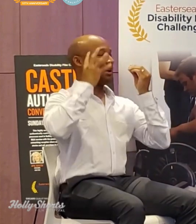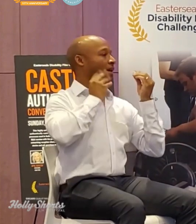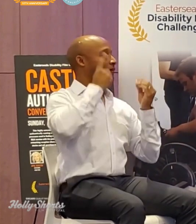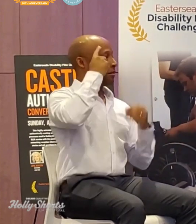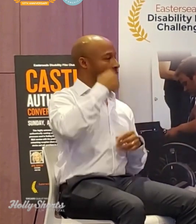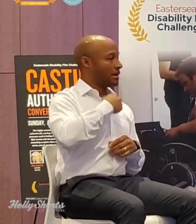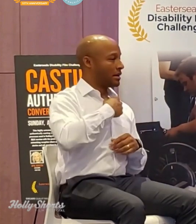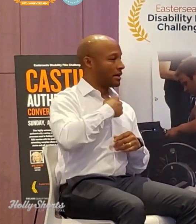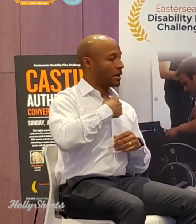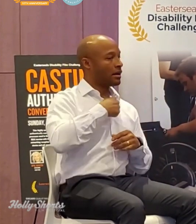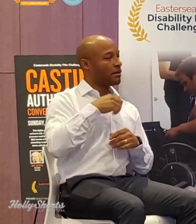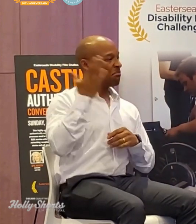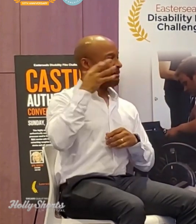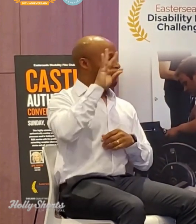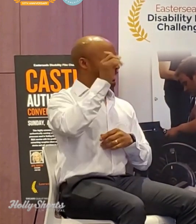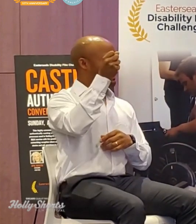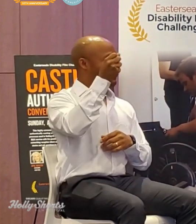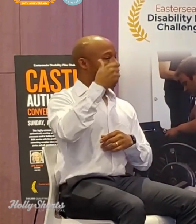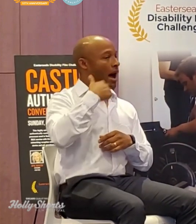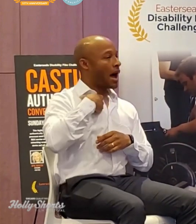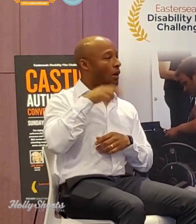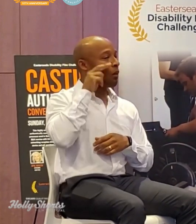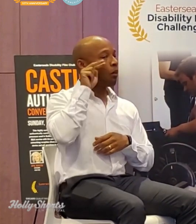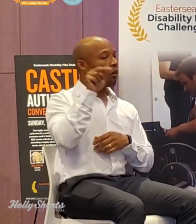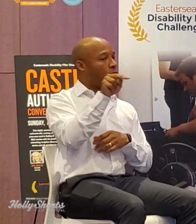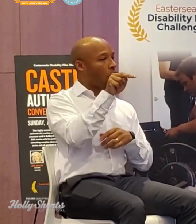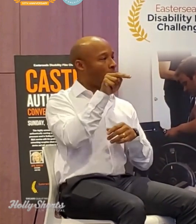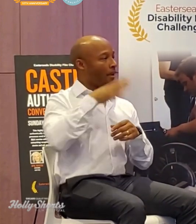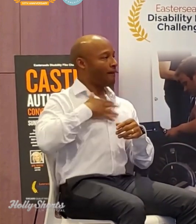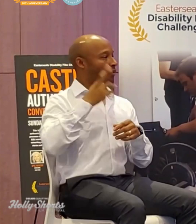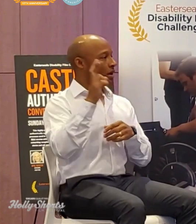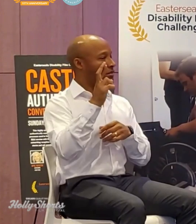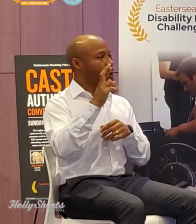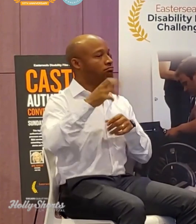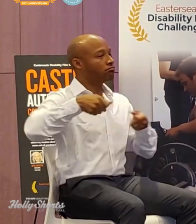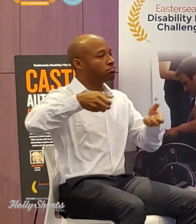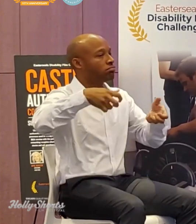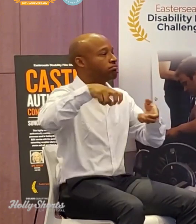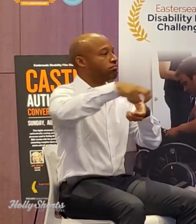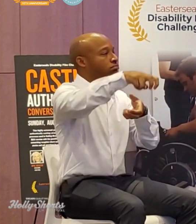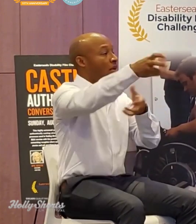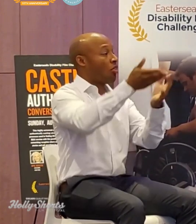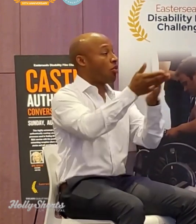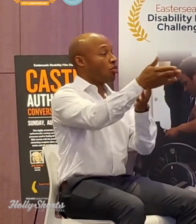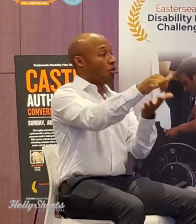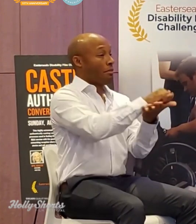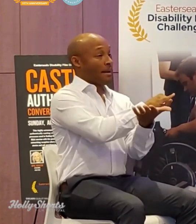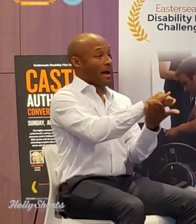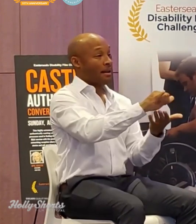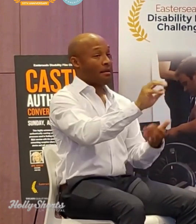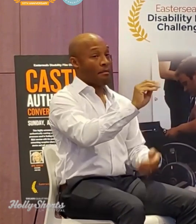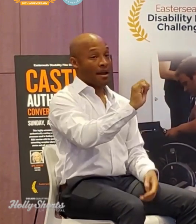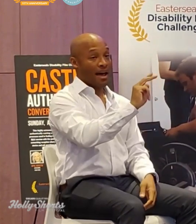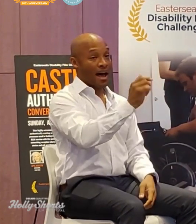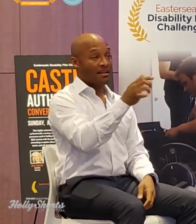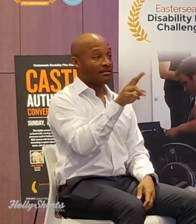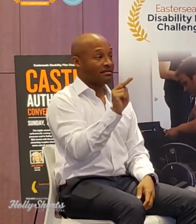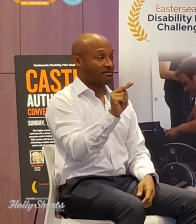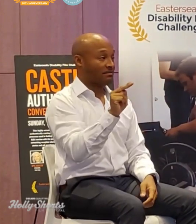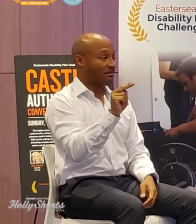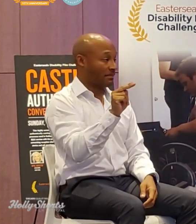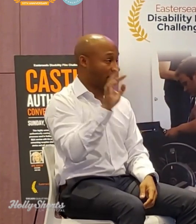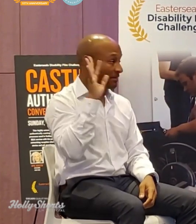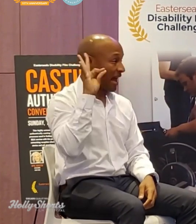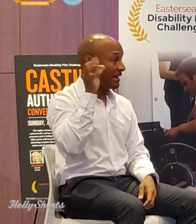was the 90s, but watching him navigate Manhattan in the 90s really brought to my naive